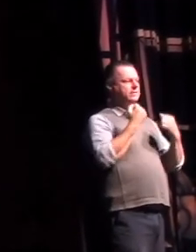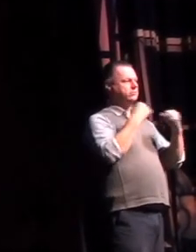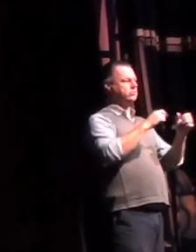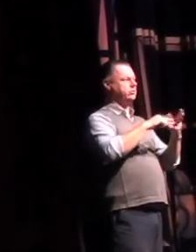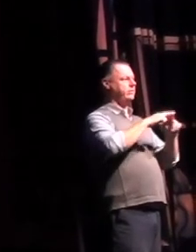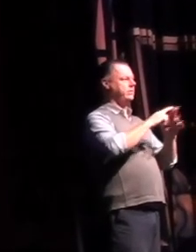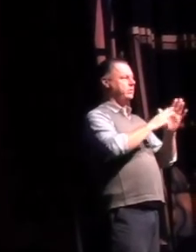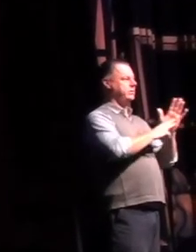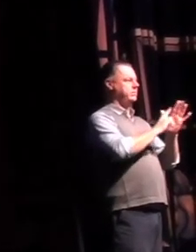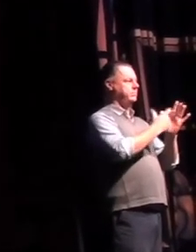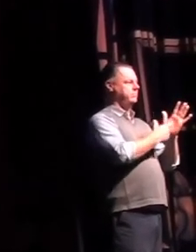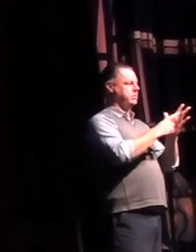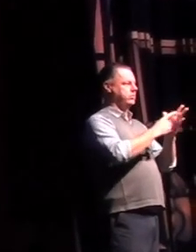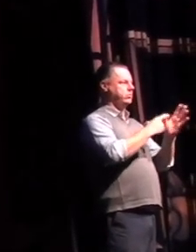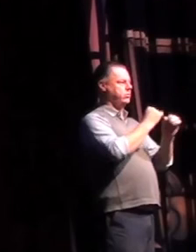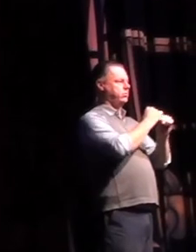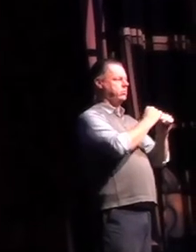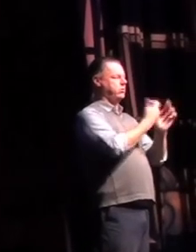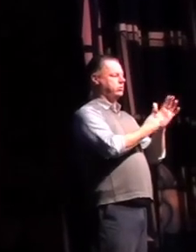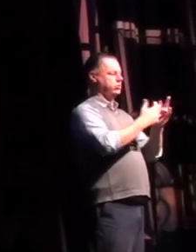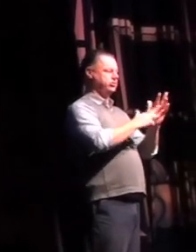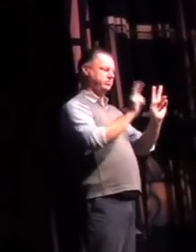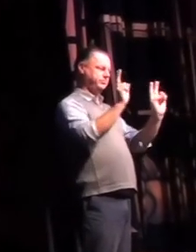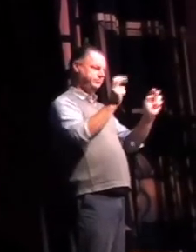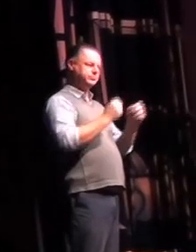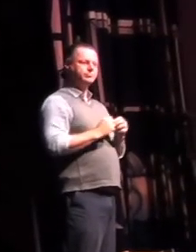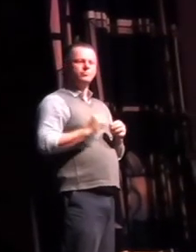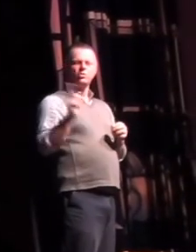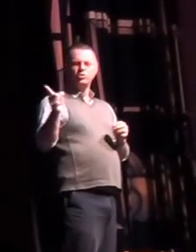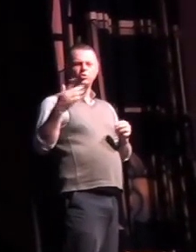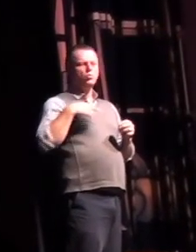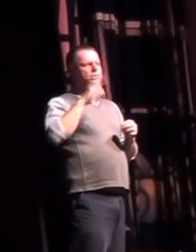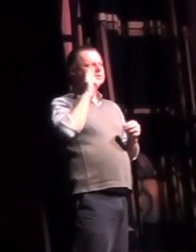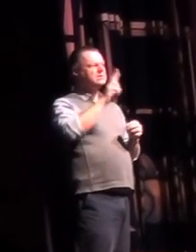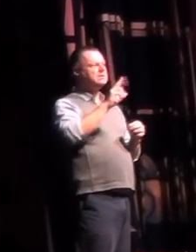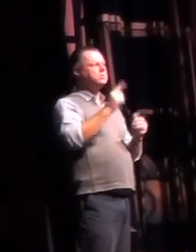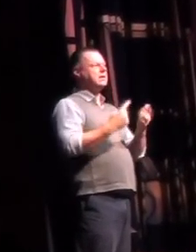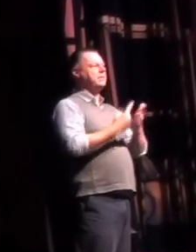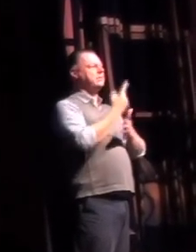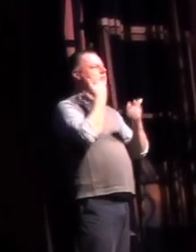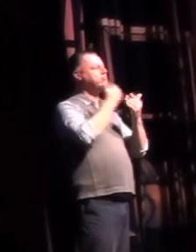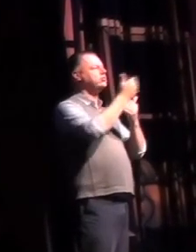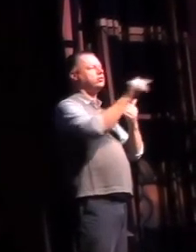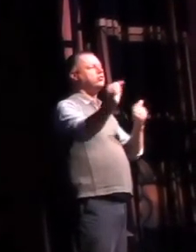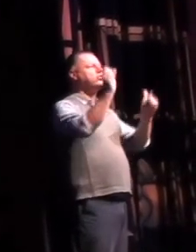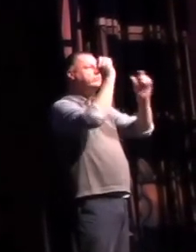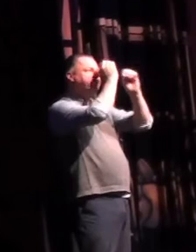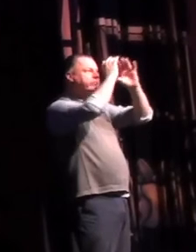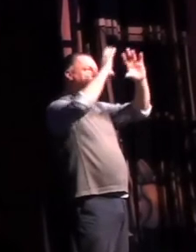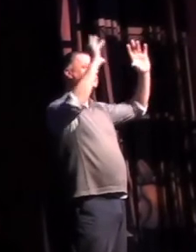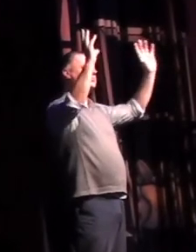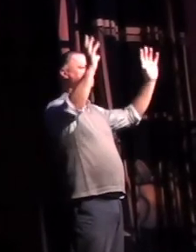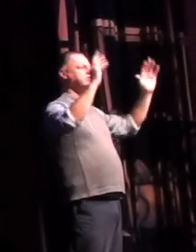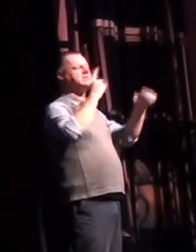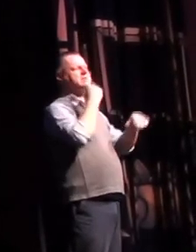Mm. Yeah. And what do you hope to see? Like, what's the vision that you want to see in